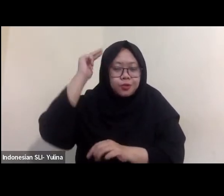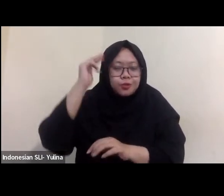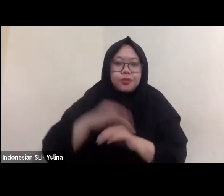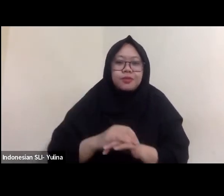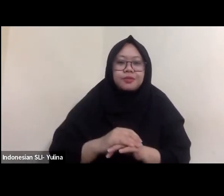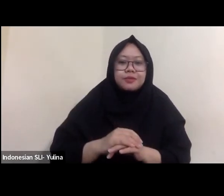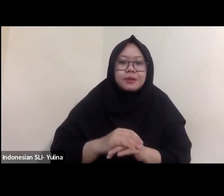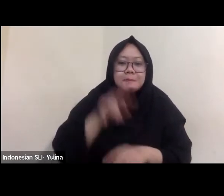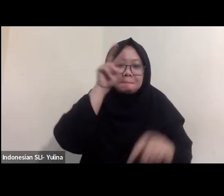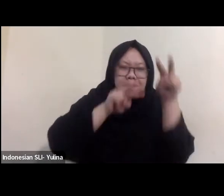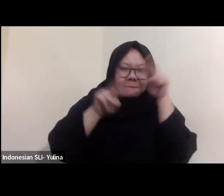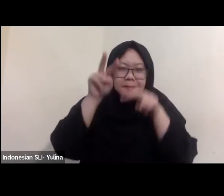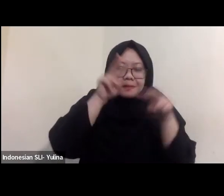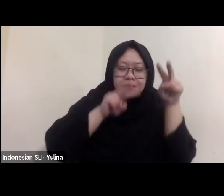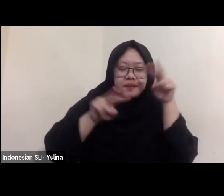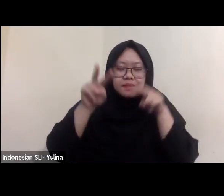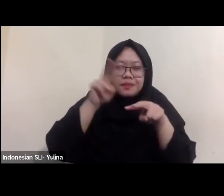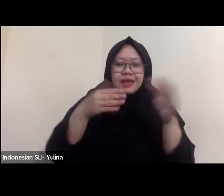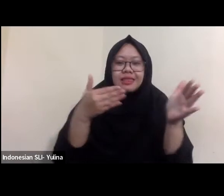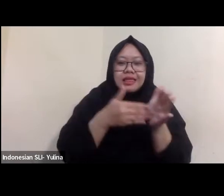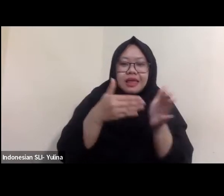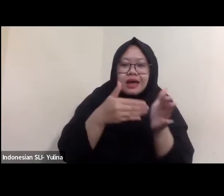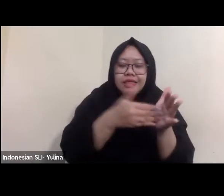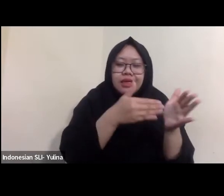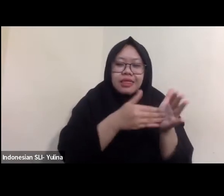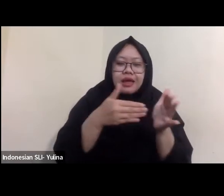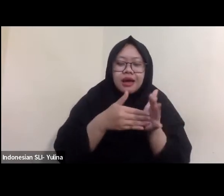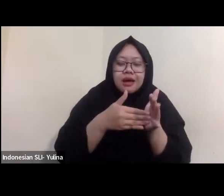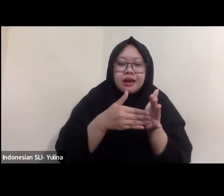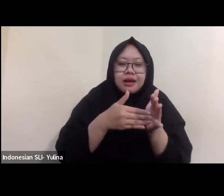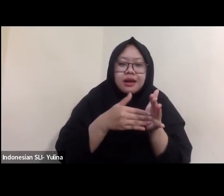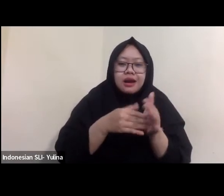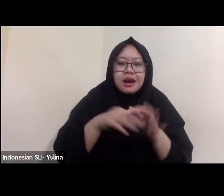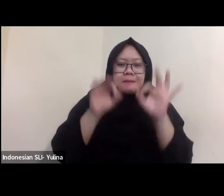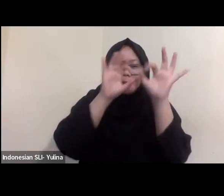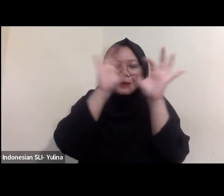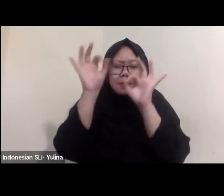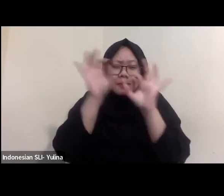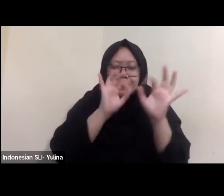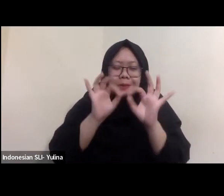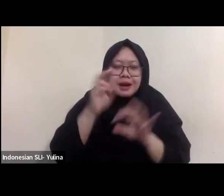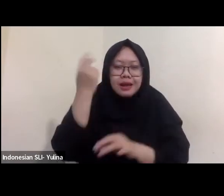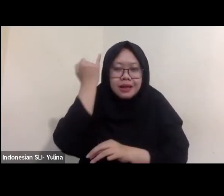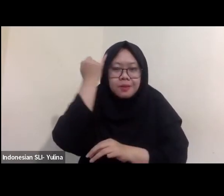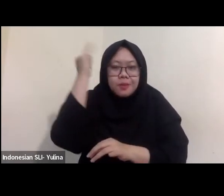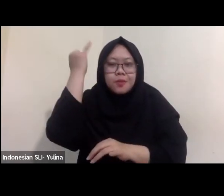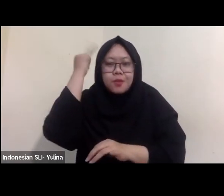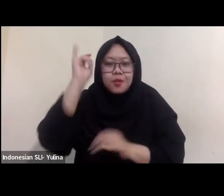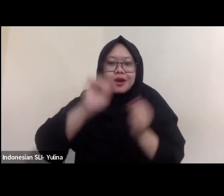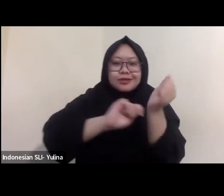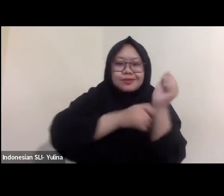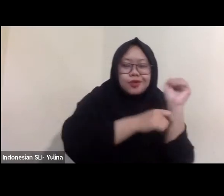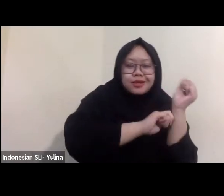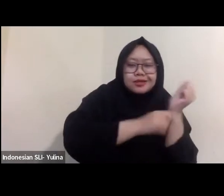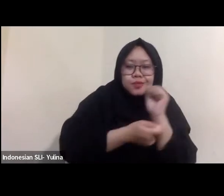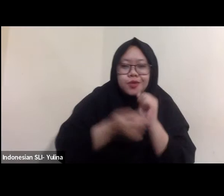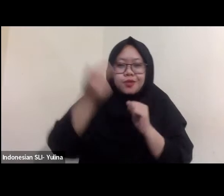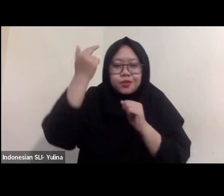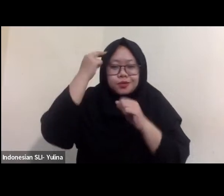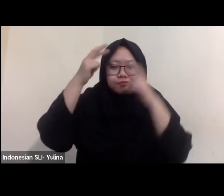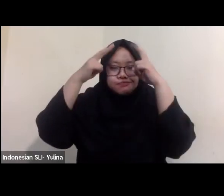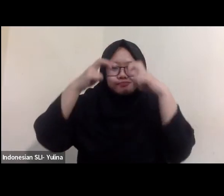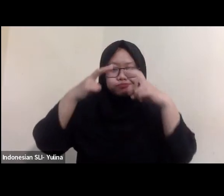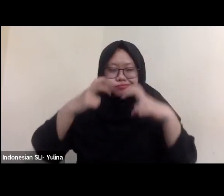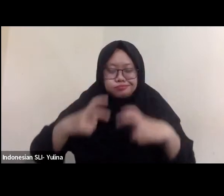the various insight and feedback, it will sharpen our recommendation on how to overcome educational